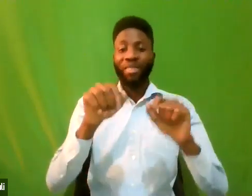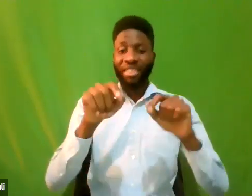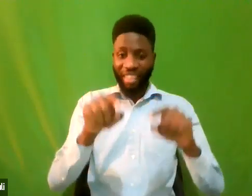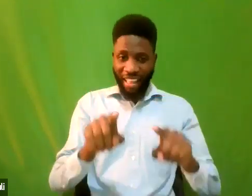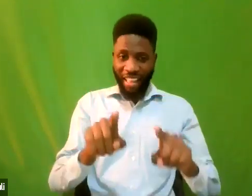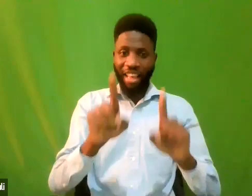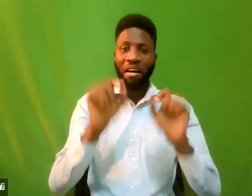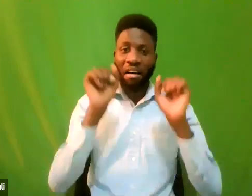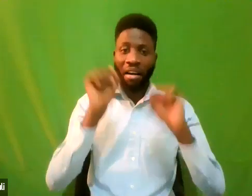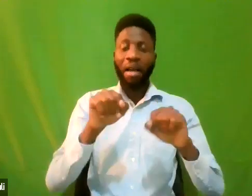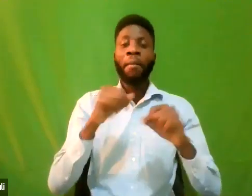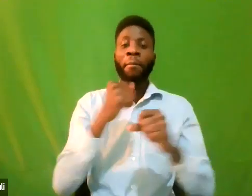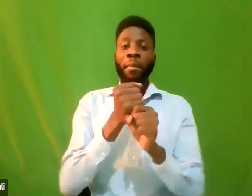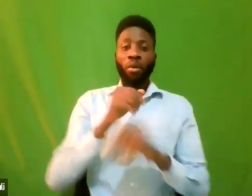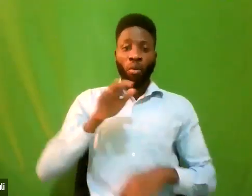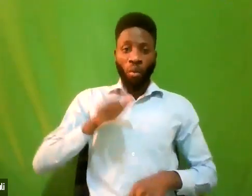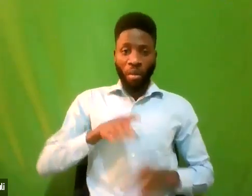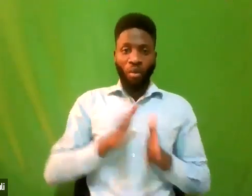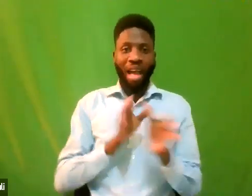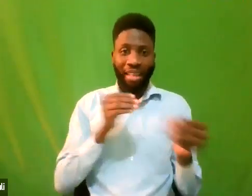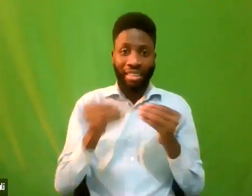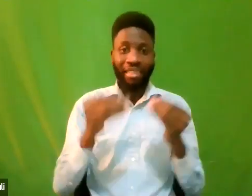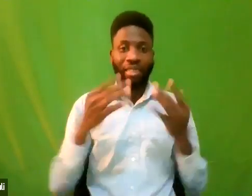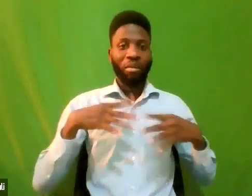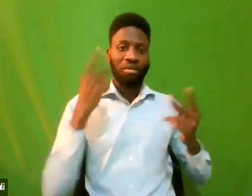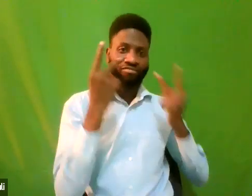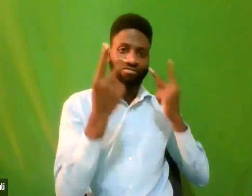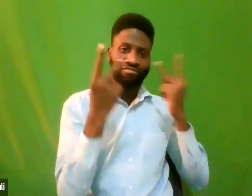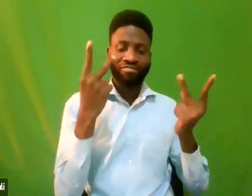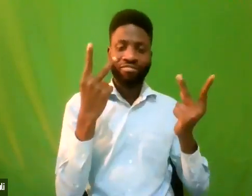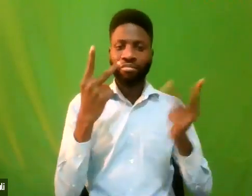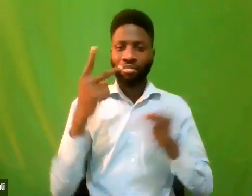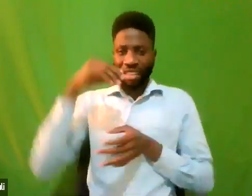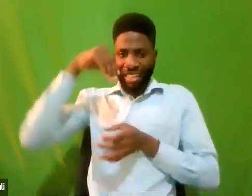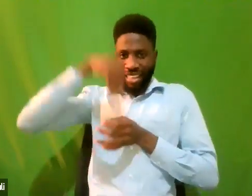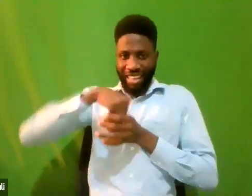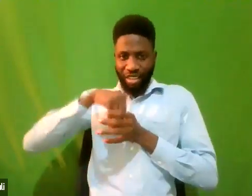with disability be visible anywhere, within the society or within your community.